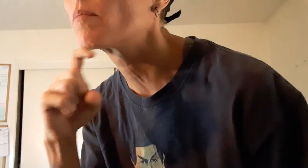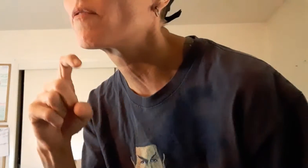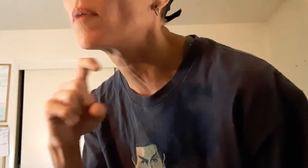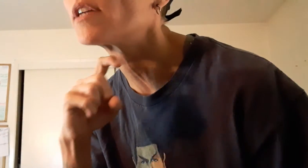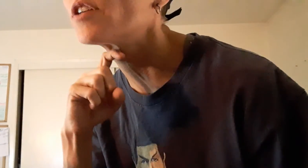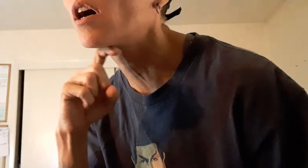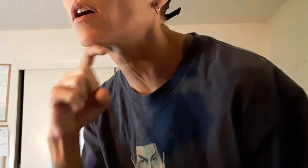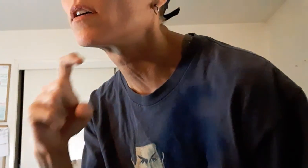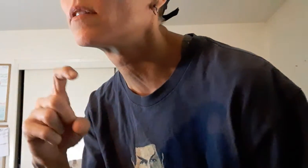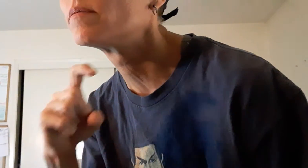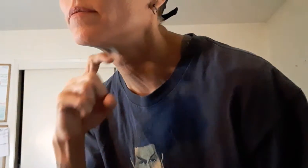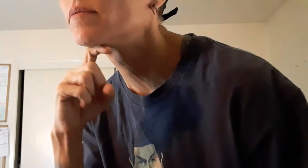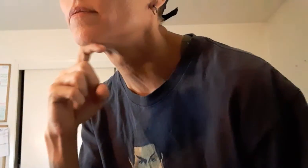of my jaw.